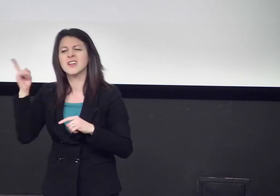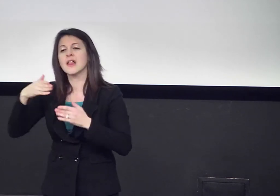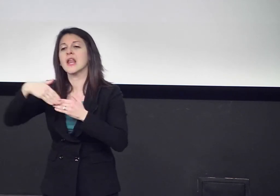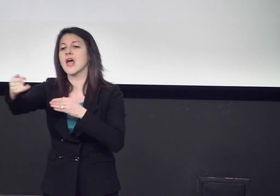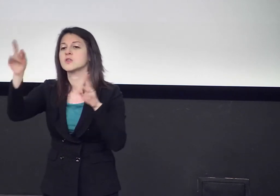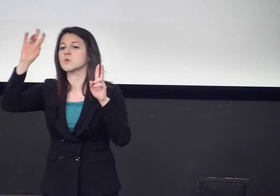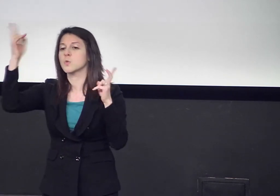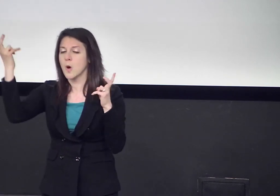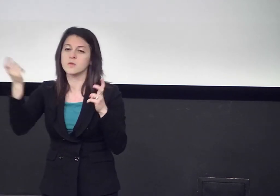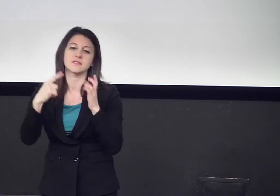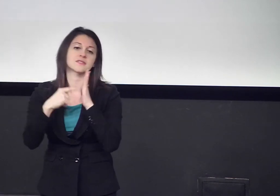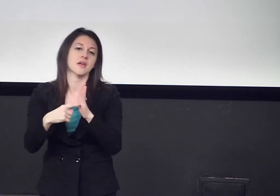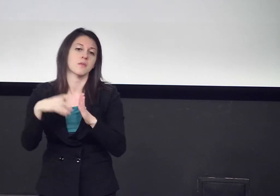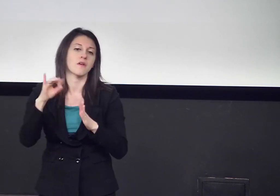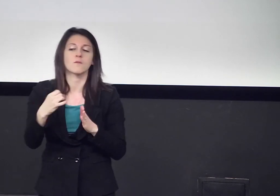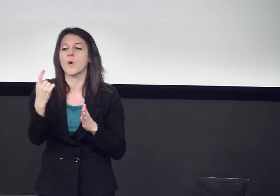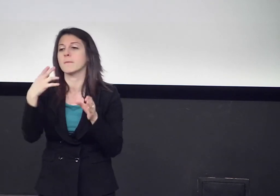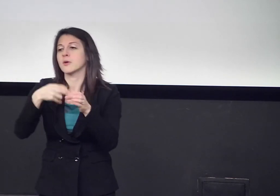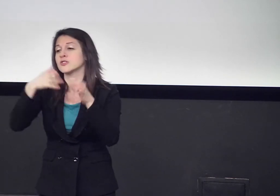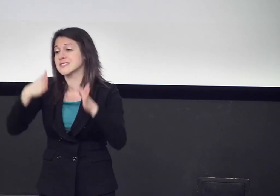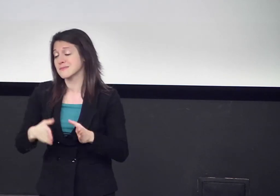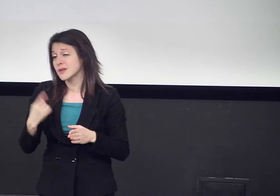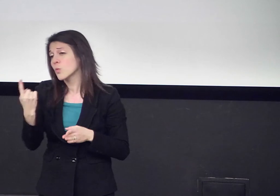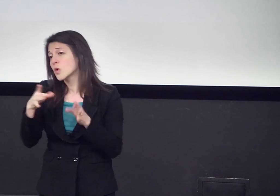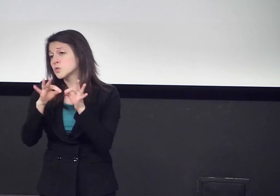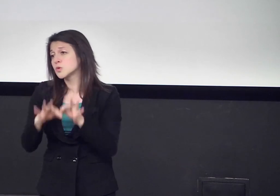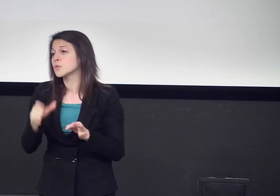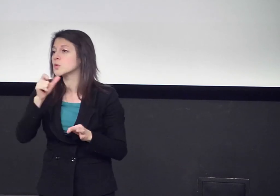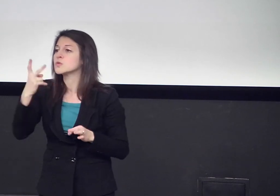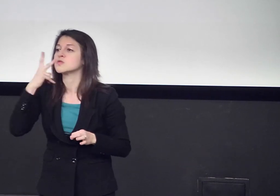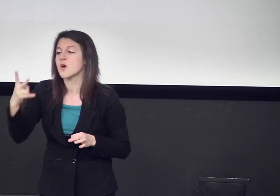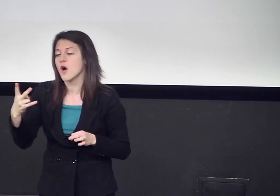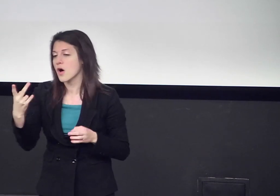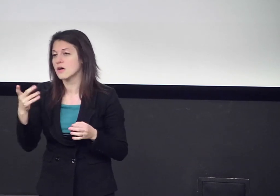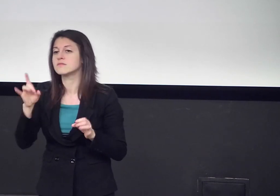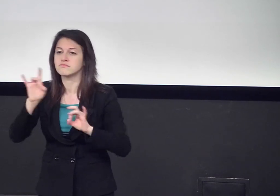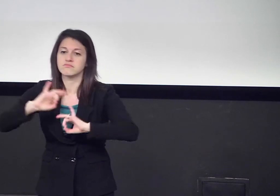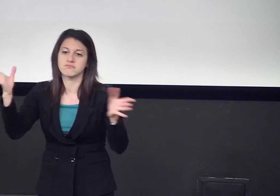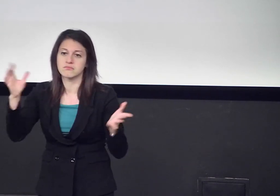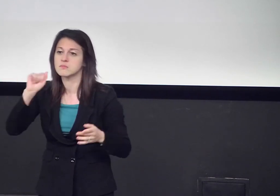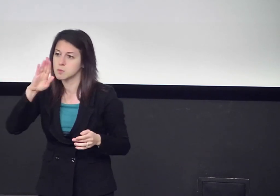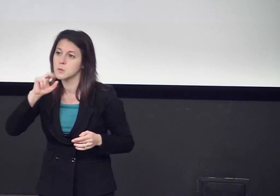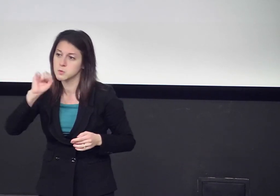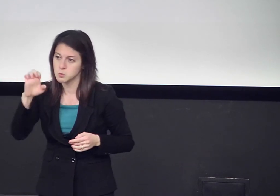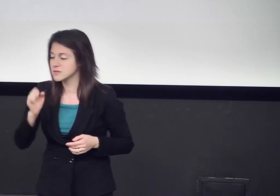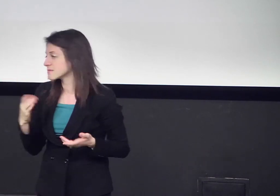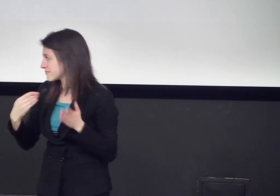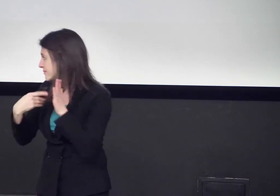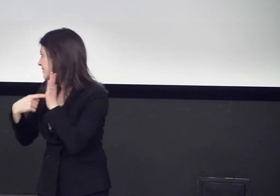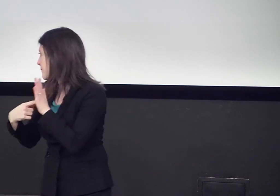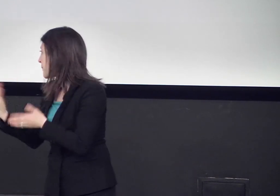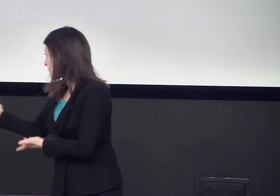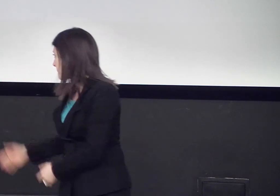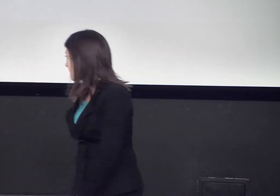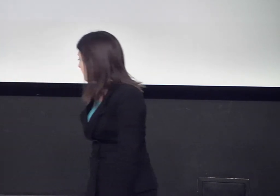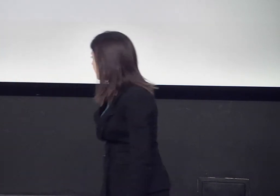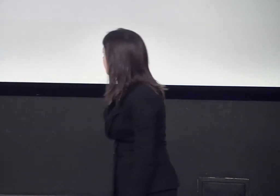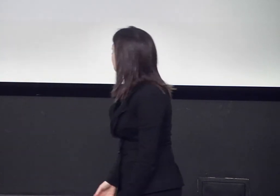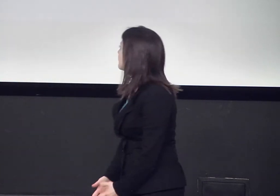successful. And in terms of witnessing abuse, there was one interpreter who saw abuse happening